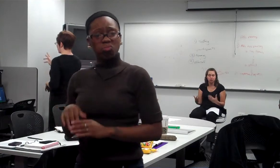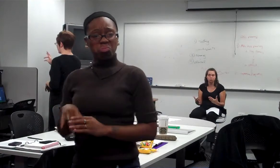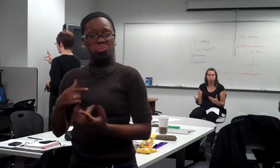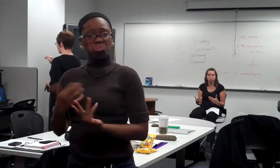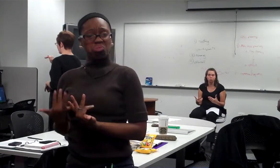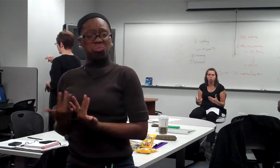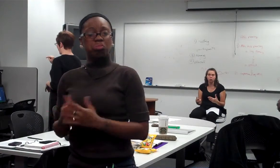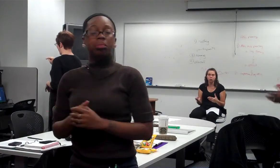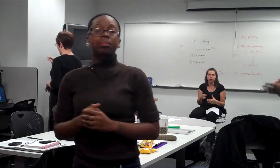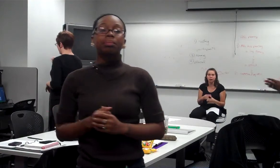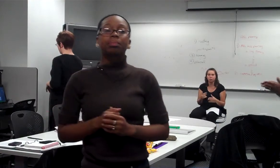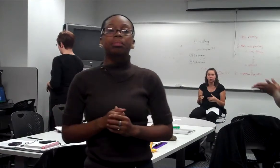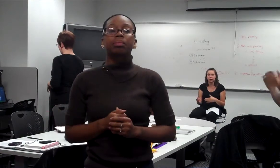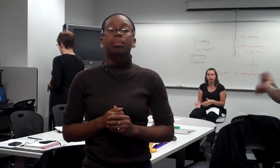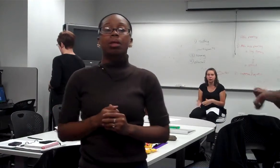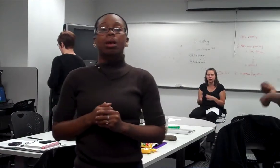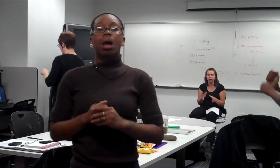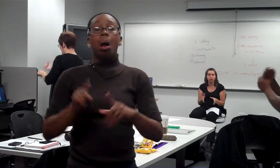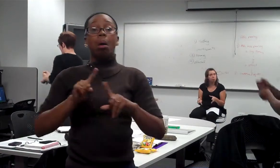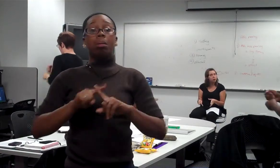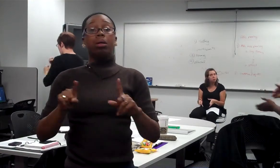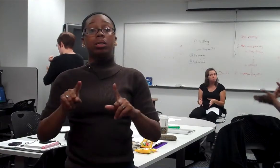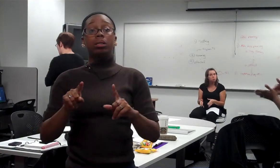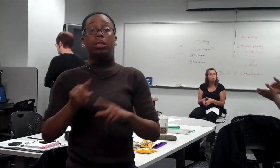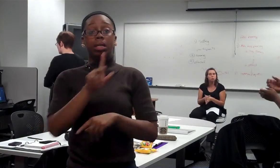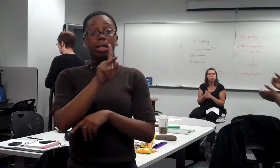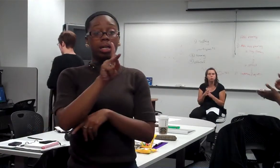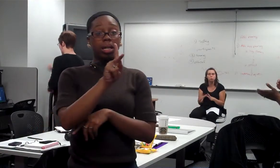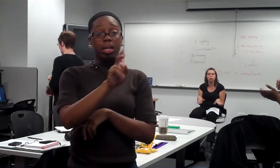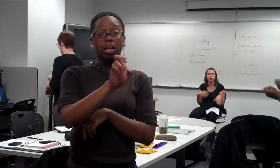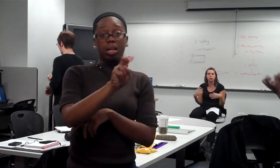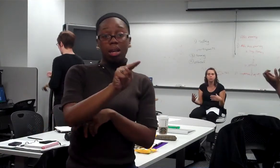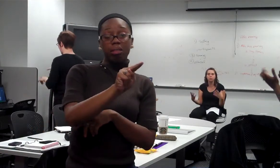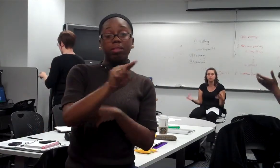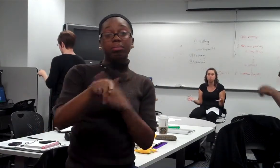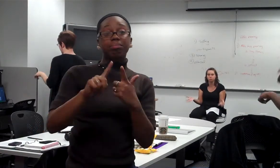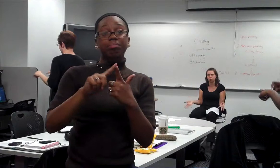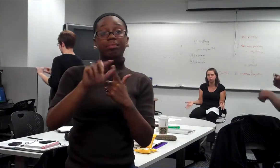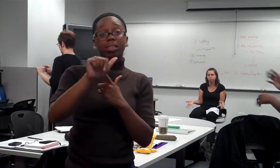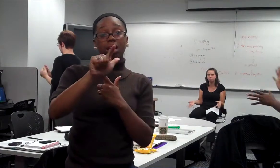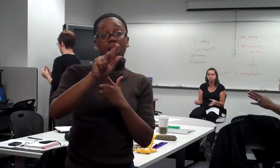times before, but Kevin and Alan had never been before, so we wanted to keep them comfortable.